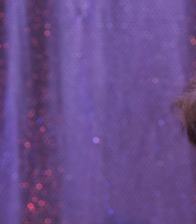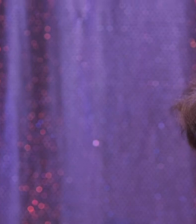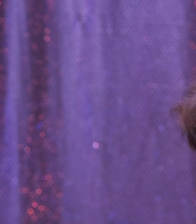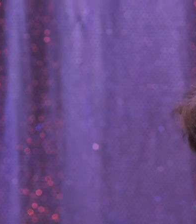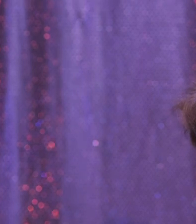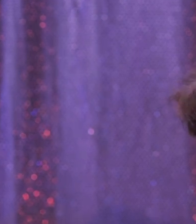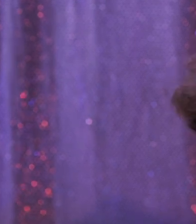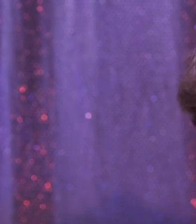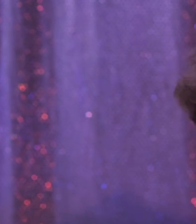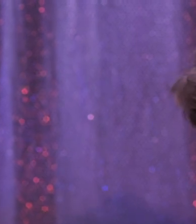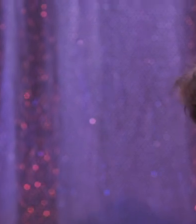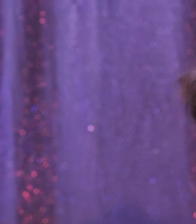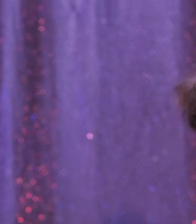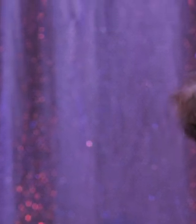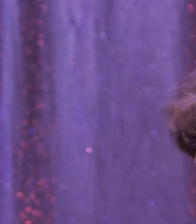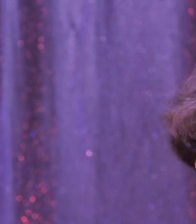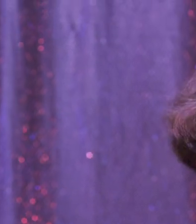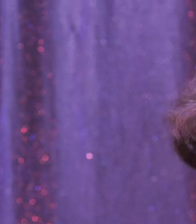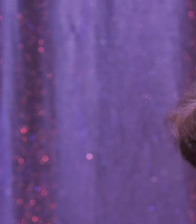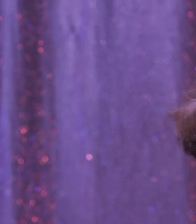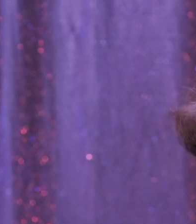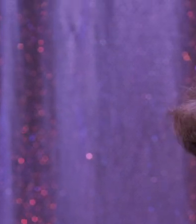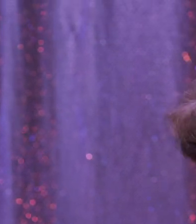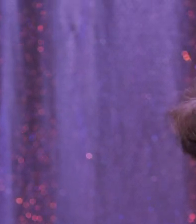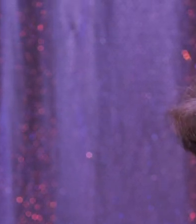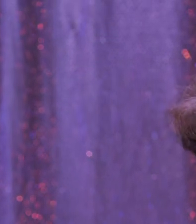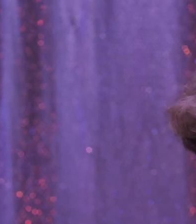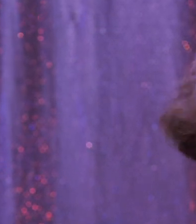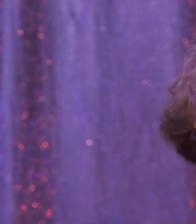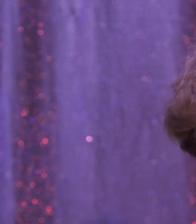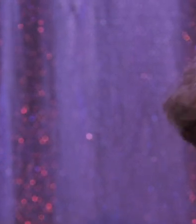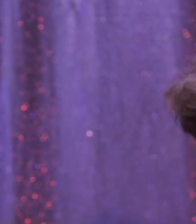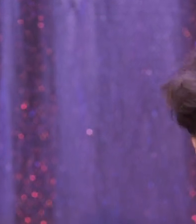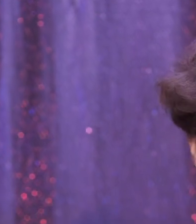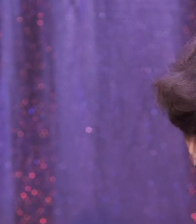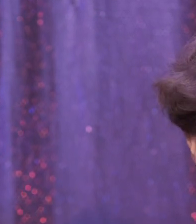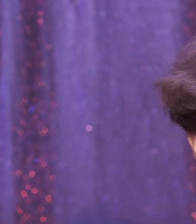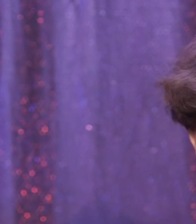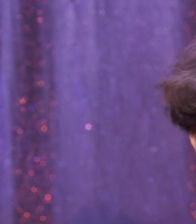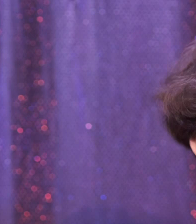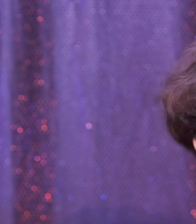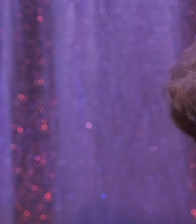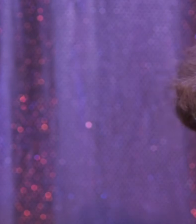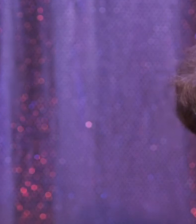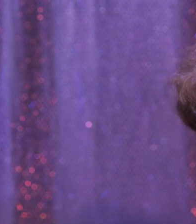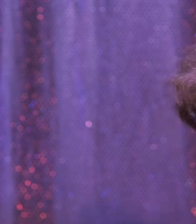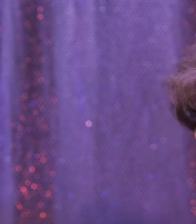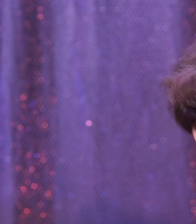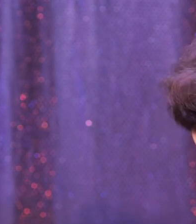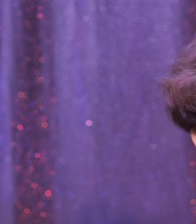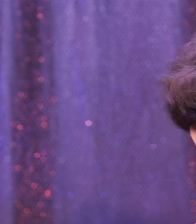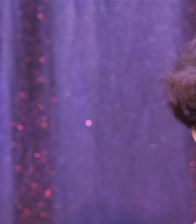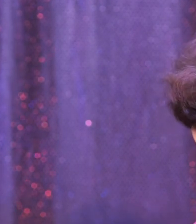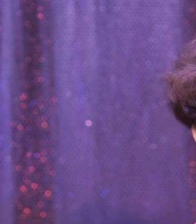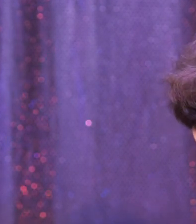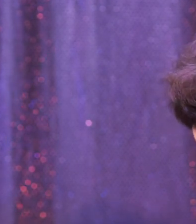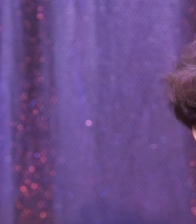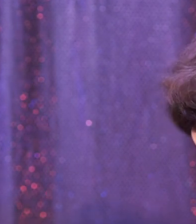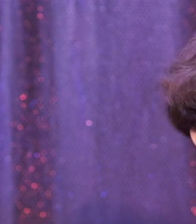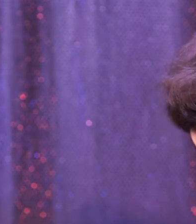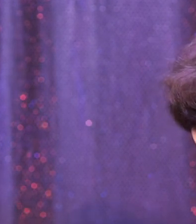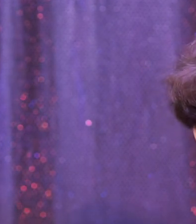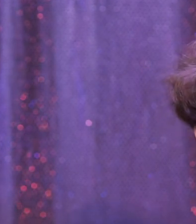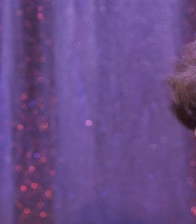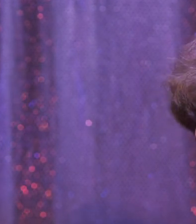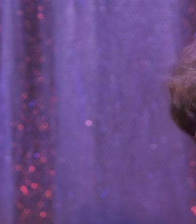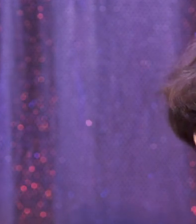us a new space when we were kicked out of a church because of their misogyny and lesbophobia. Tracy's helped countless other